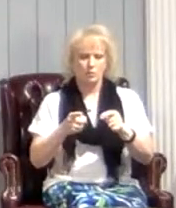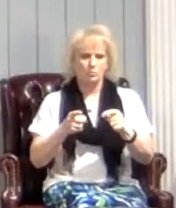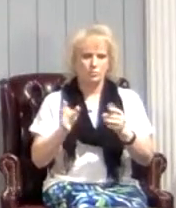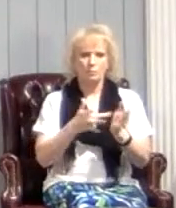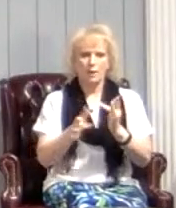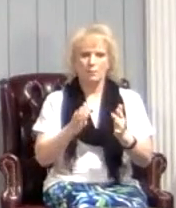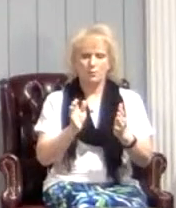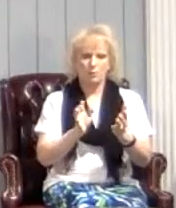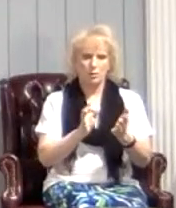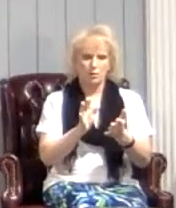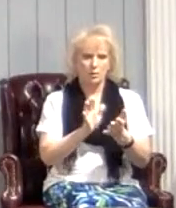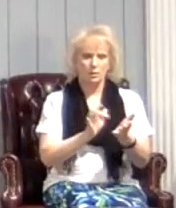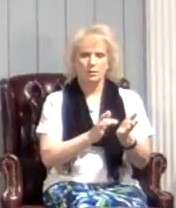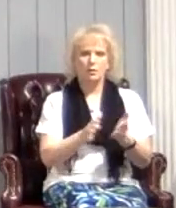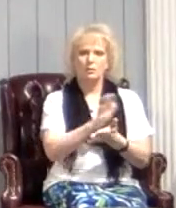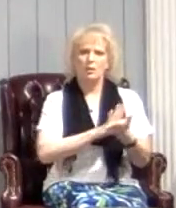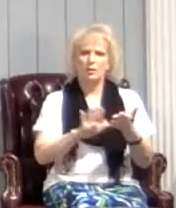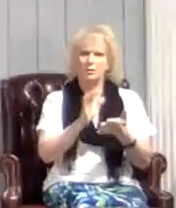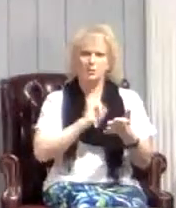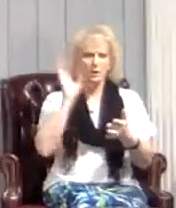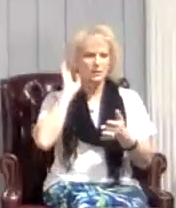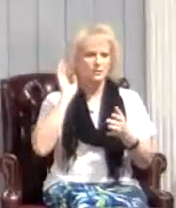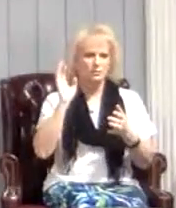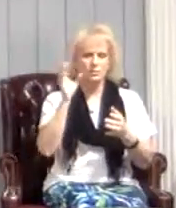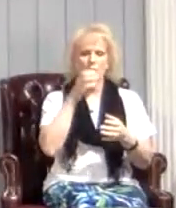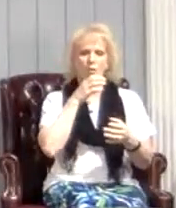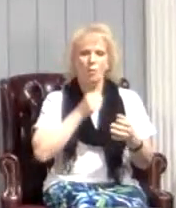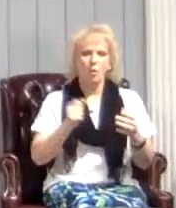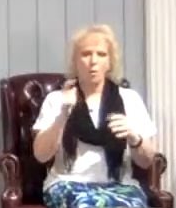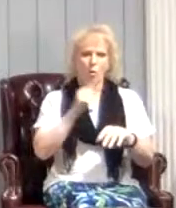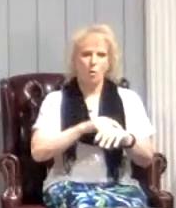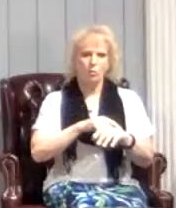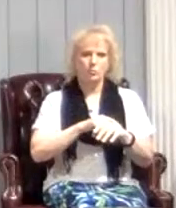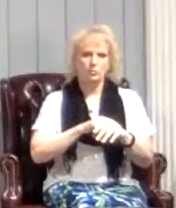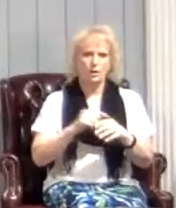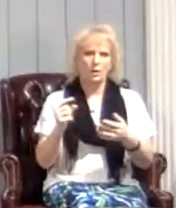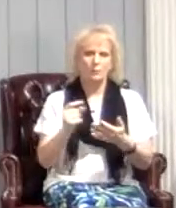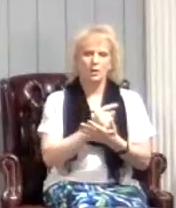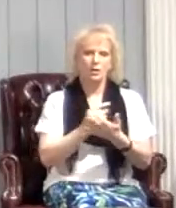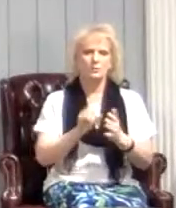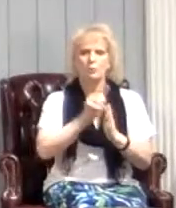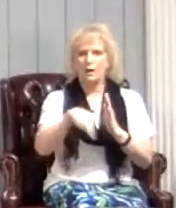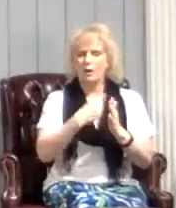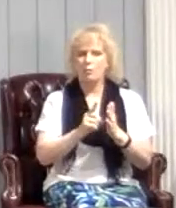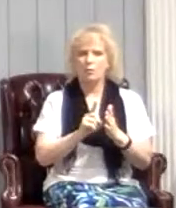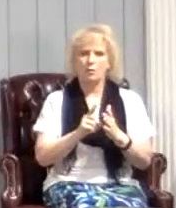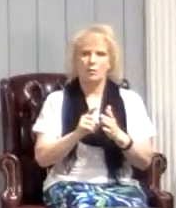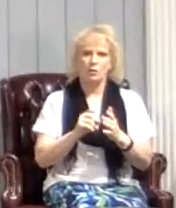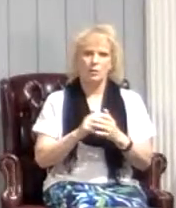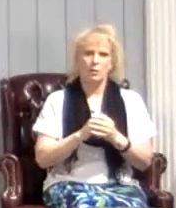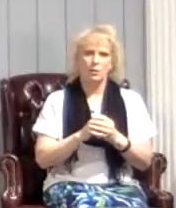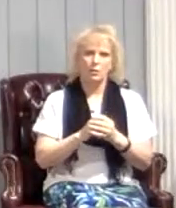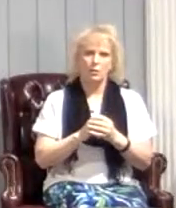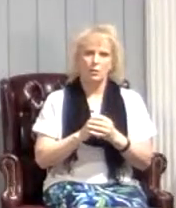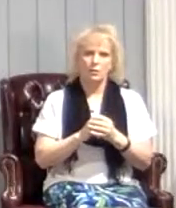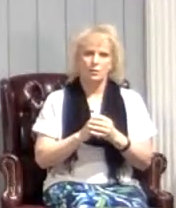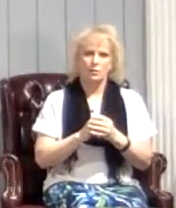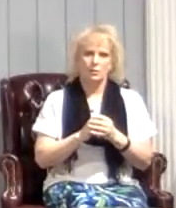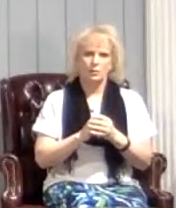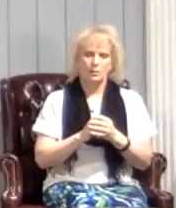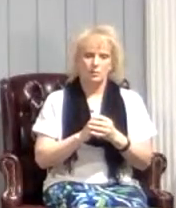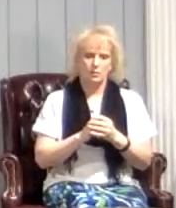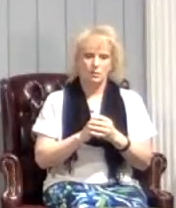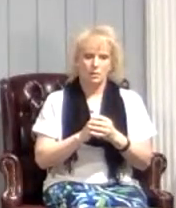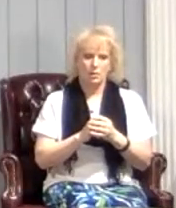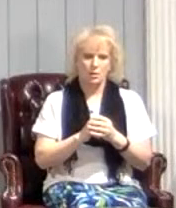hour on television. And one of the things that Jerry Falwell said all the time on the old time gospel hour, he'd say, climb